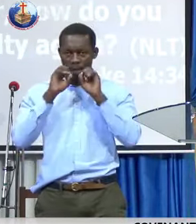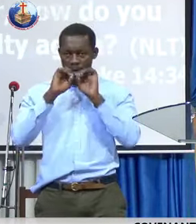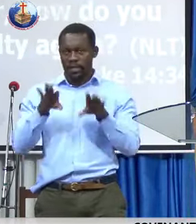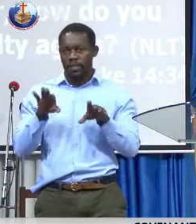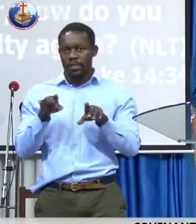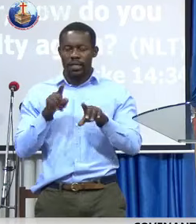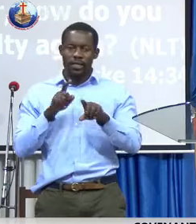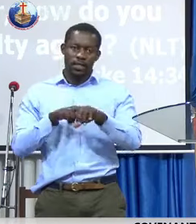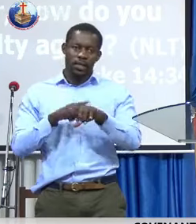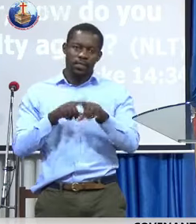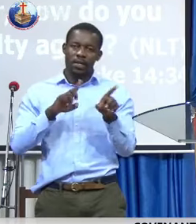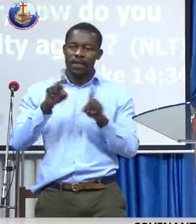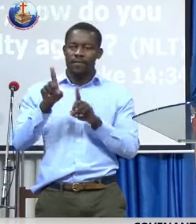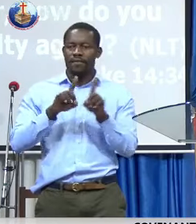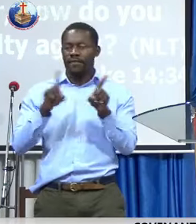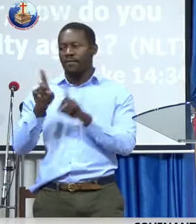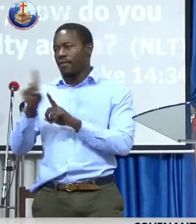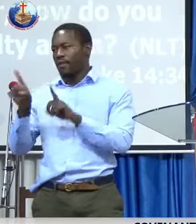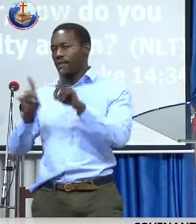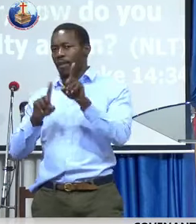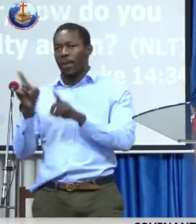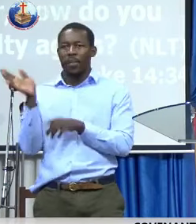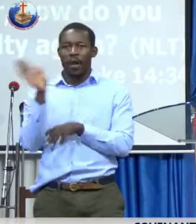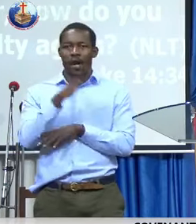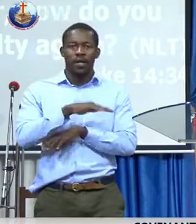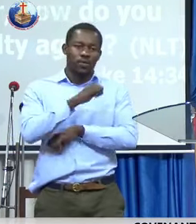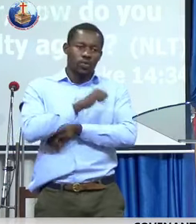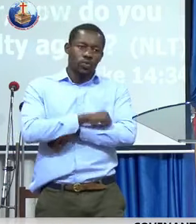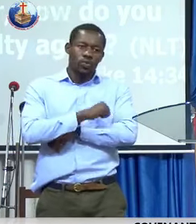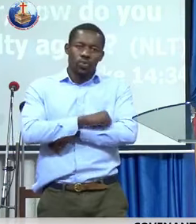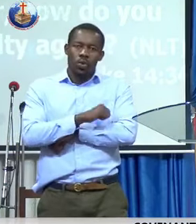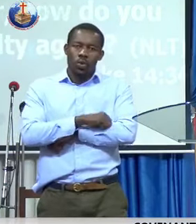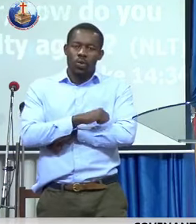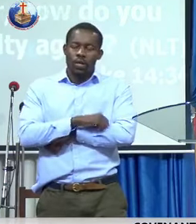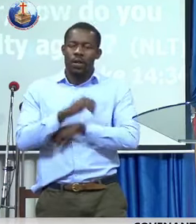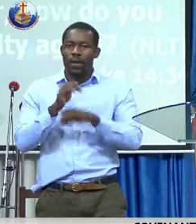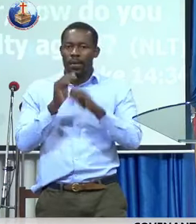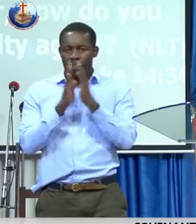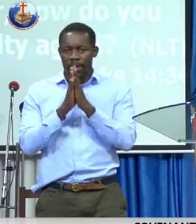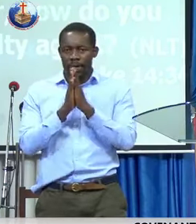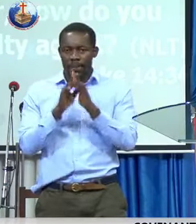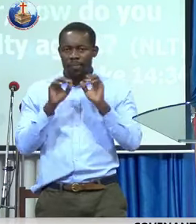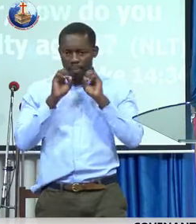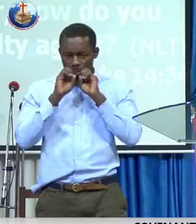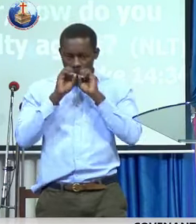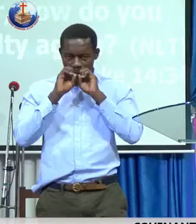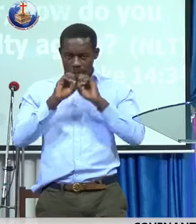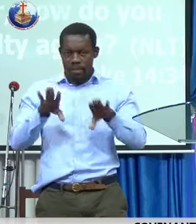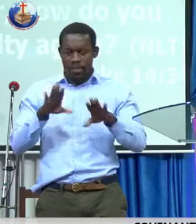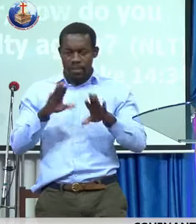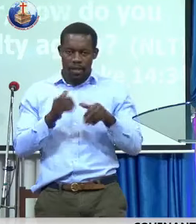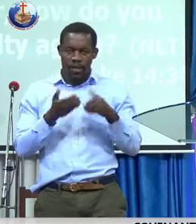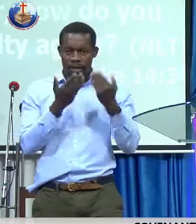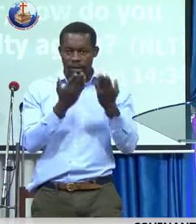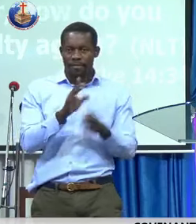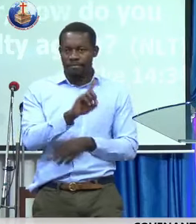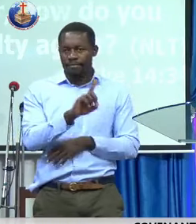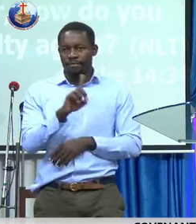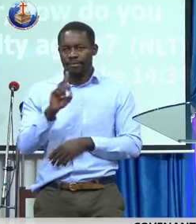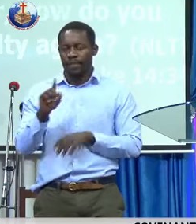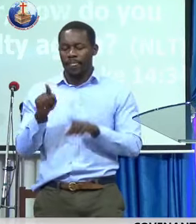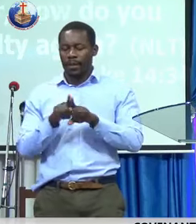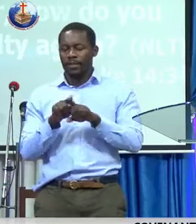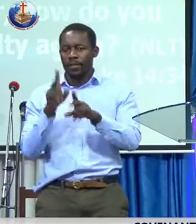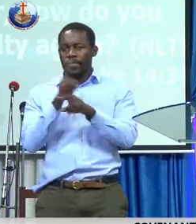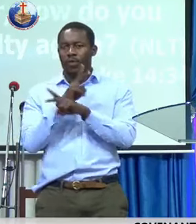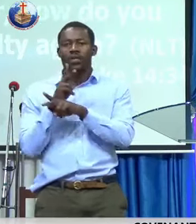as they travel back to school, dear Lord, we are praying and speaking the blessings of God upon them. May you protect them and keep